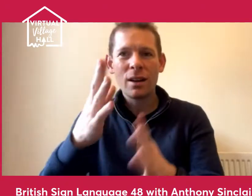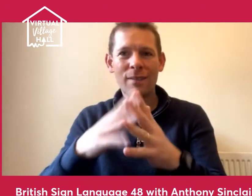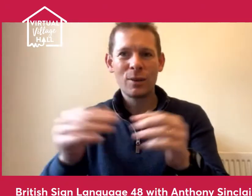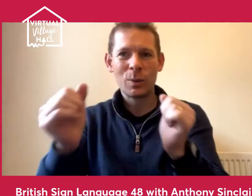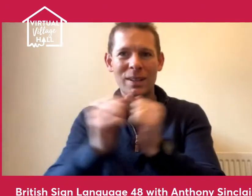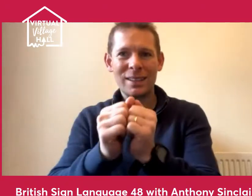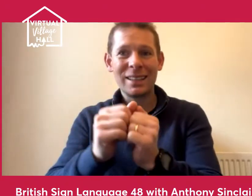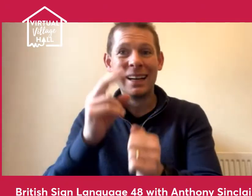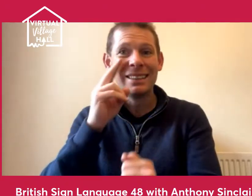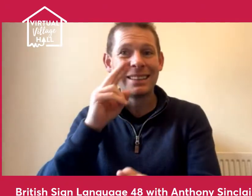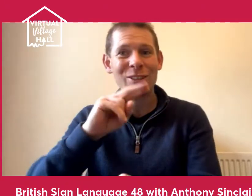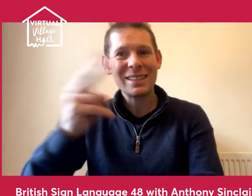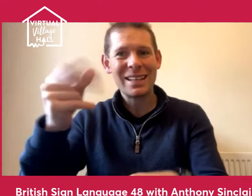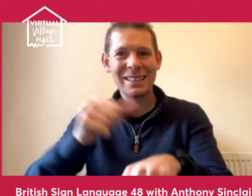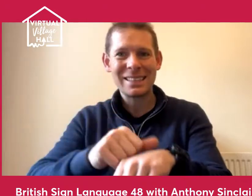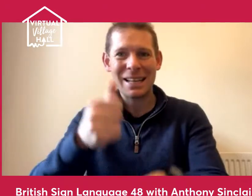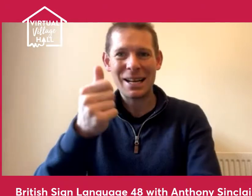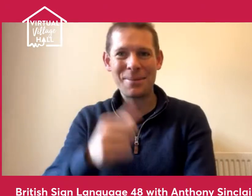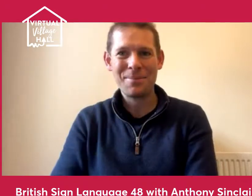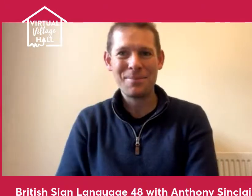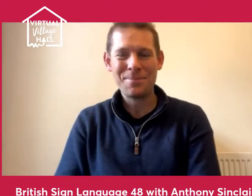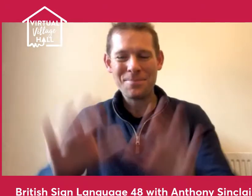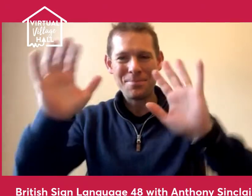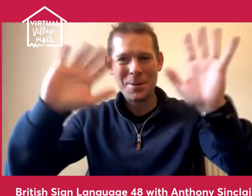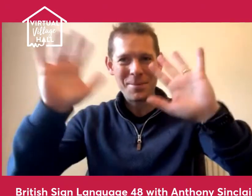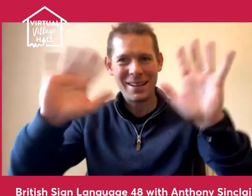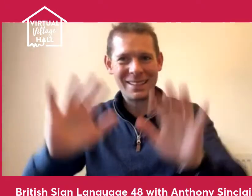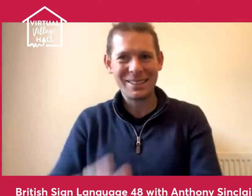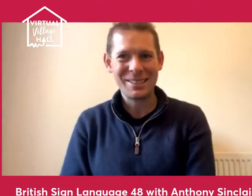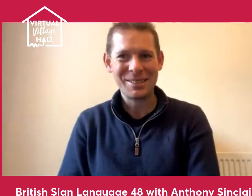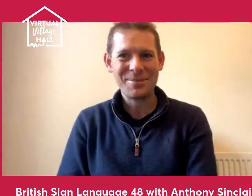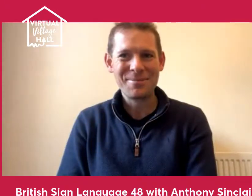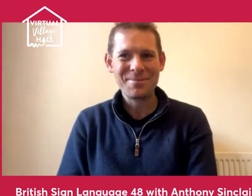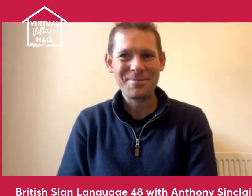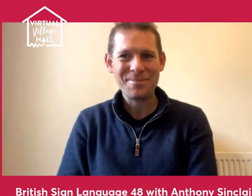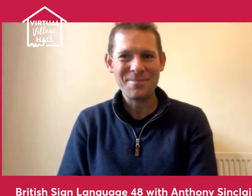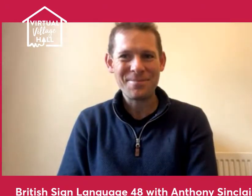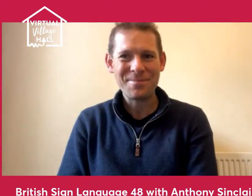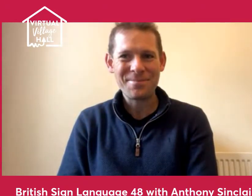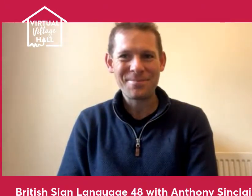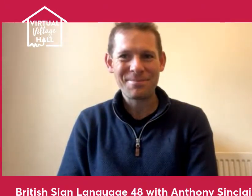So all have a lovely week, and I will see you all next time. Take care, everybody.